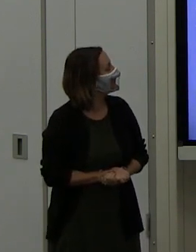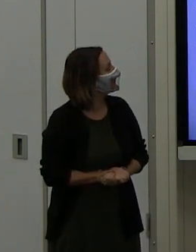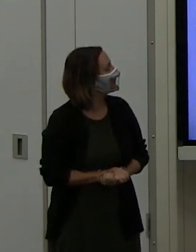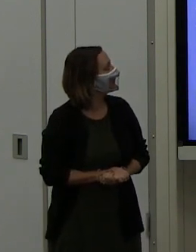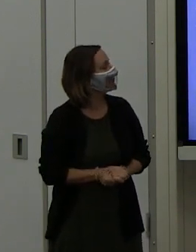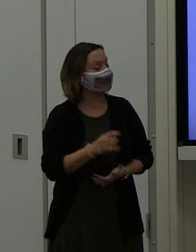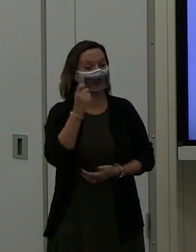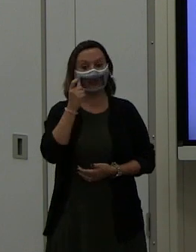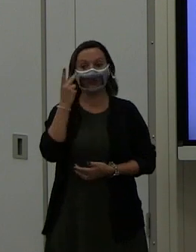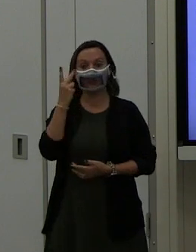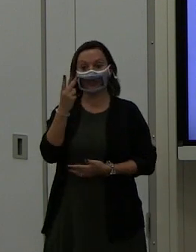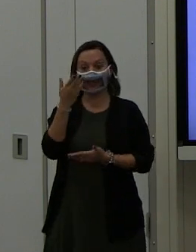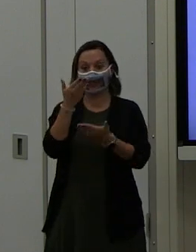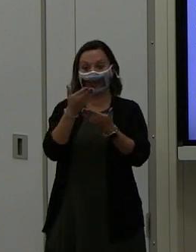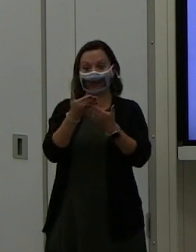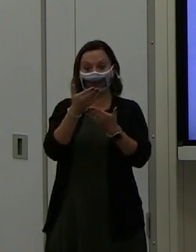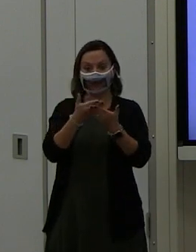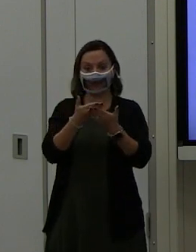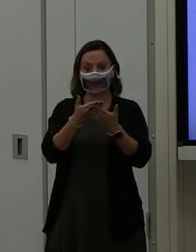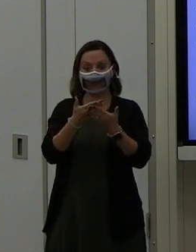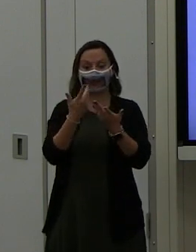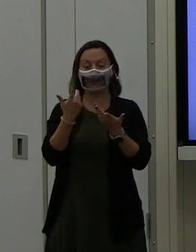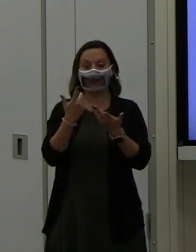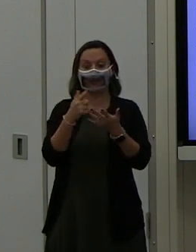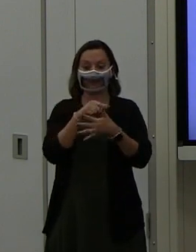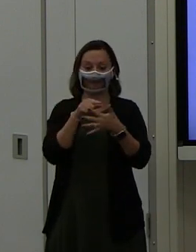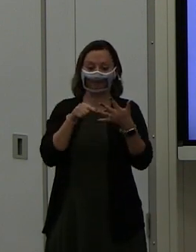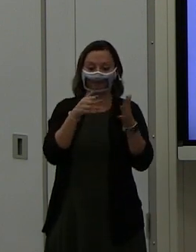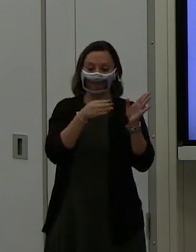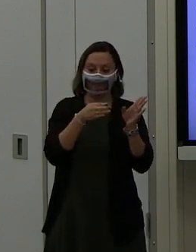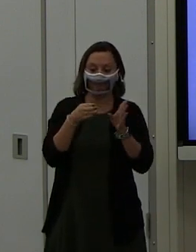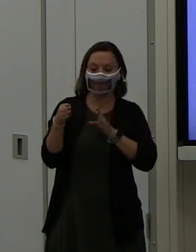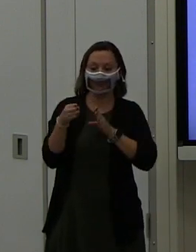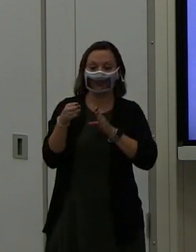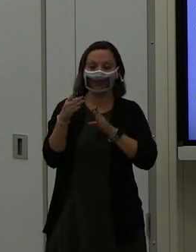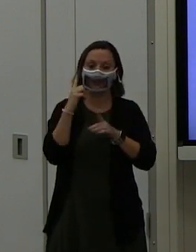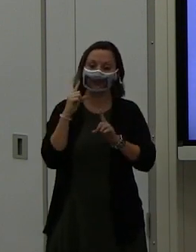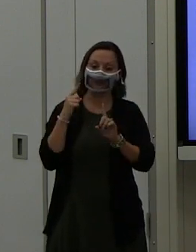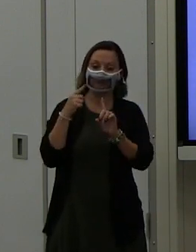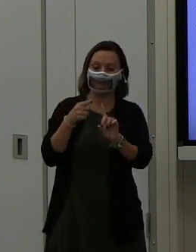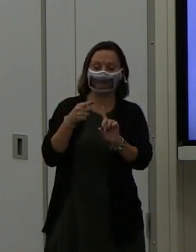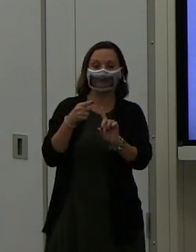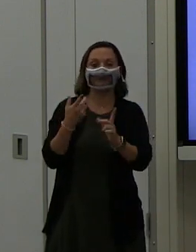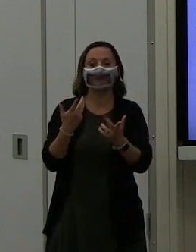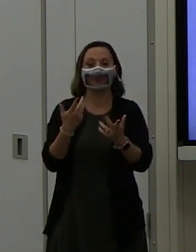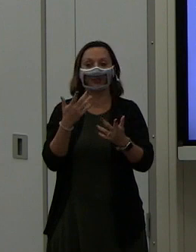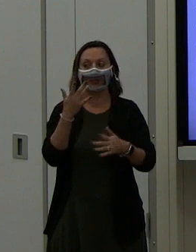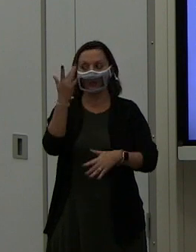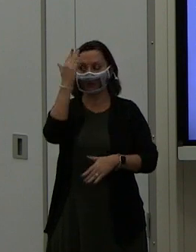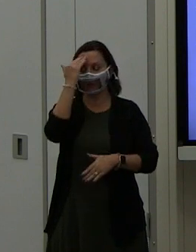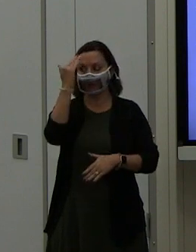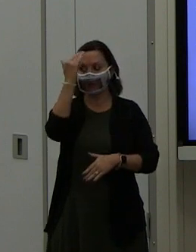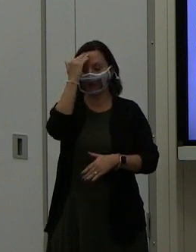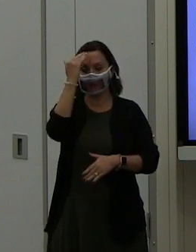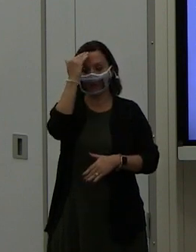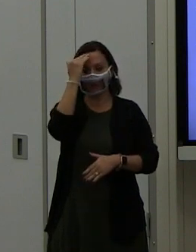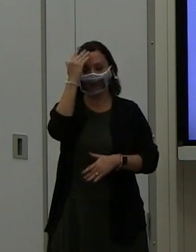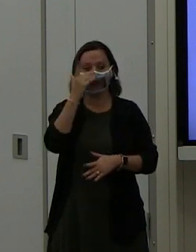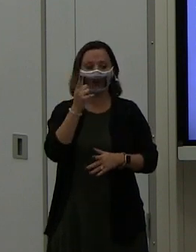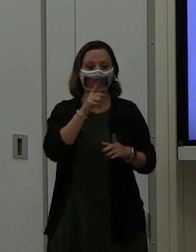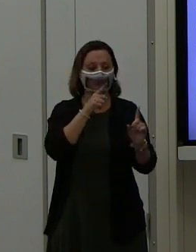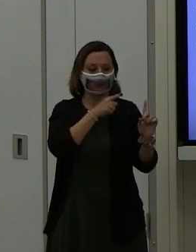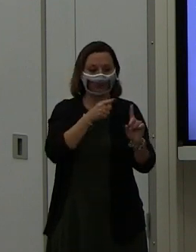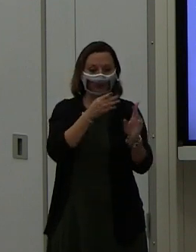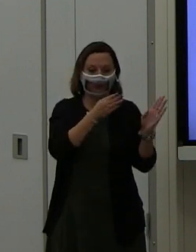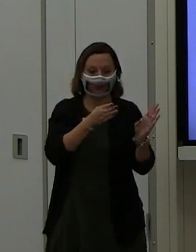You will see evidence of how MCIP 5 relates to our strategic plan and measurable objectives. You are familiar with our strategic plan,